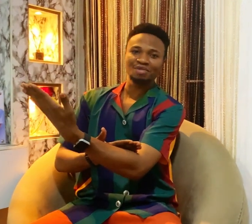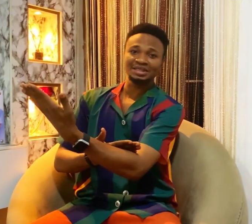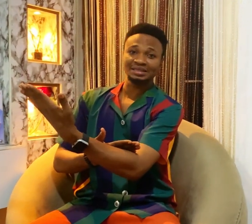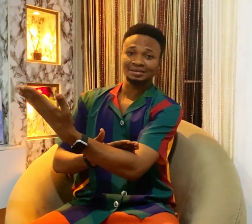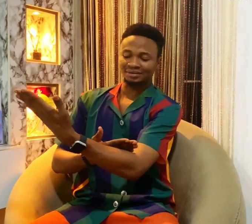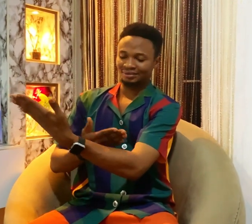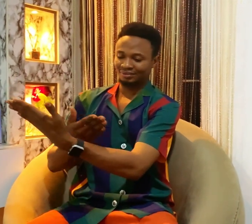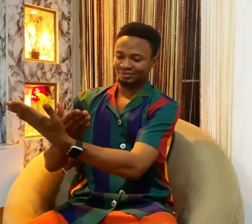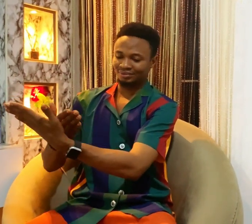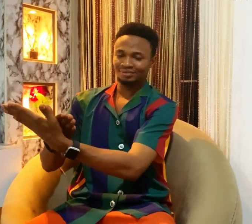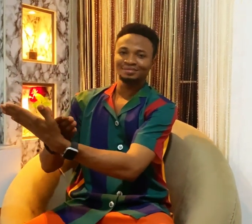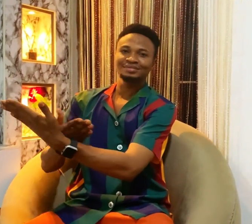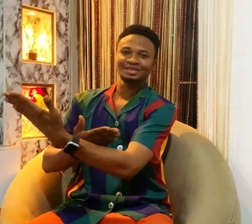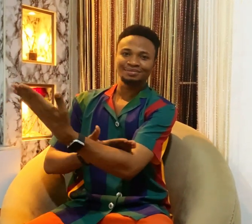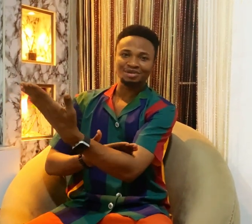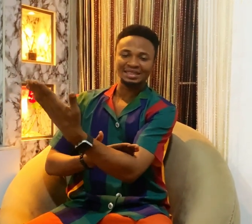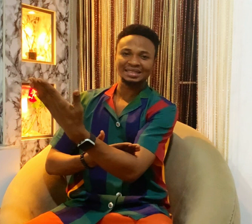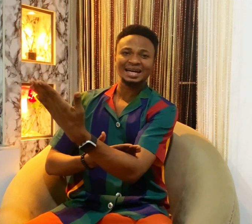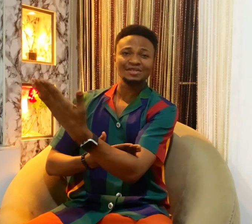Morning. Morning. Afternoon.